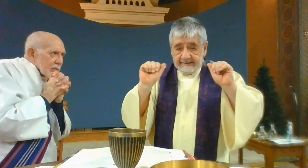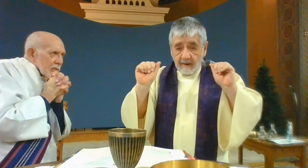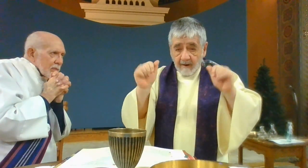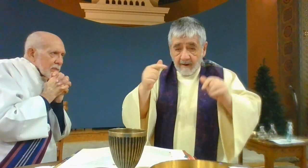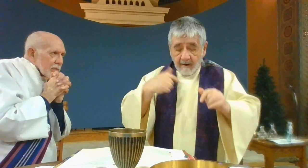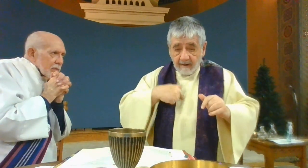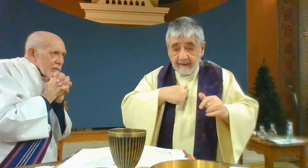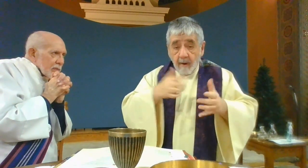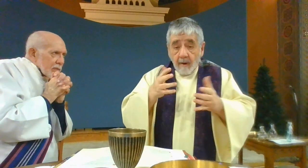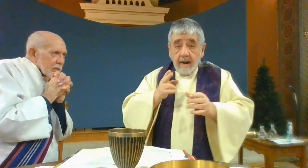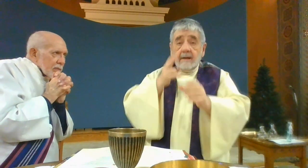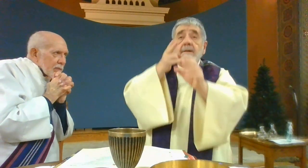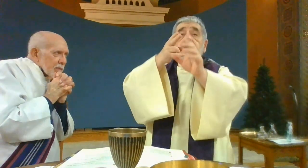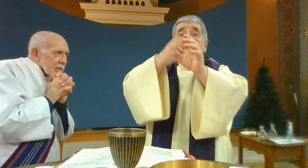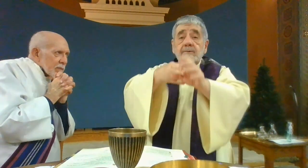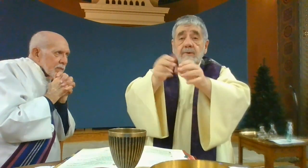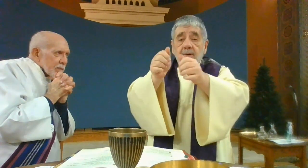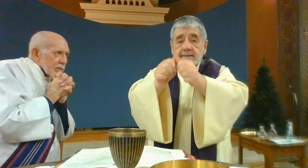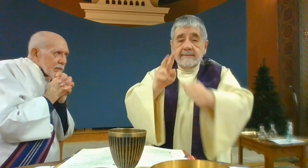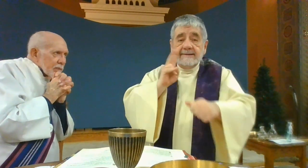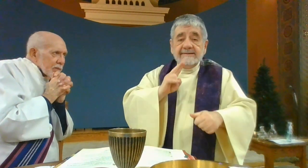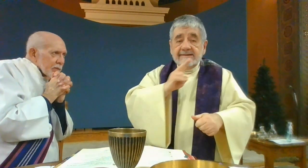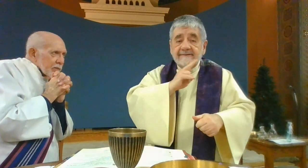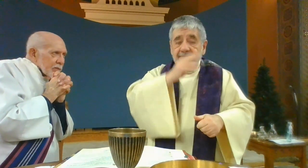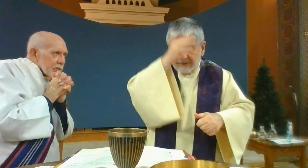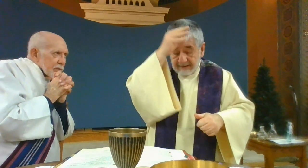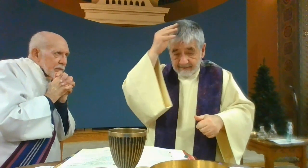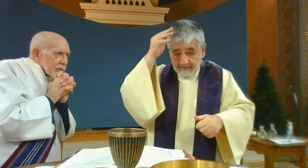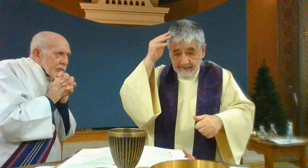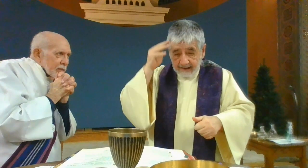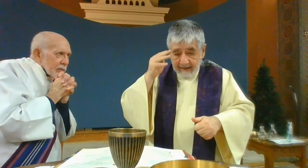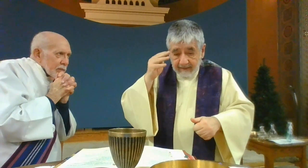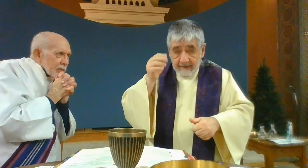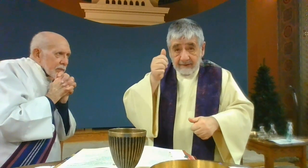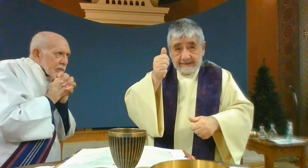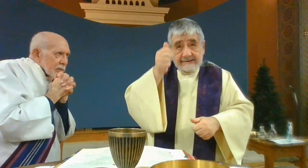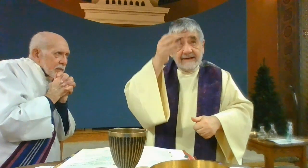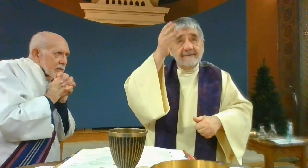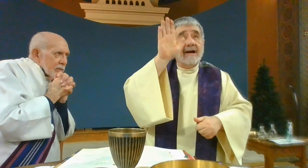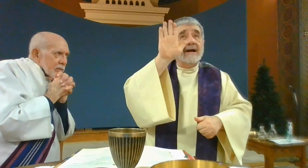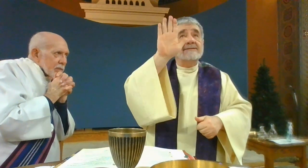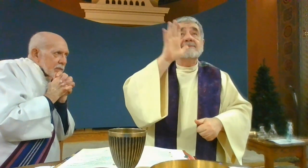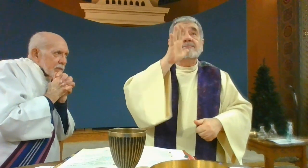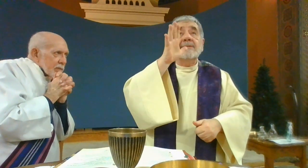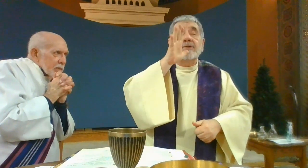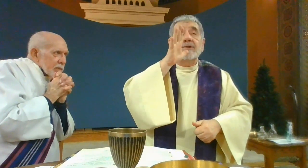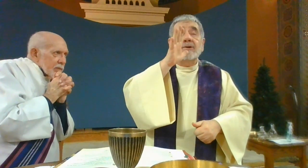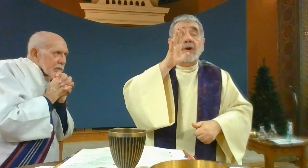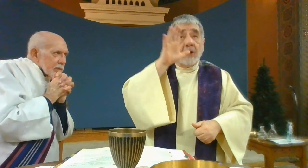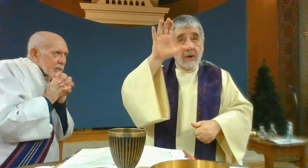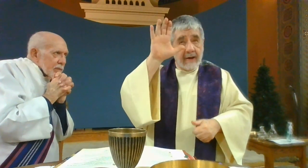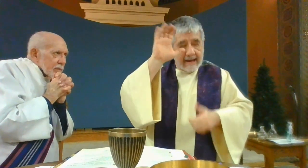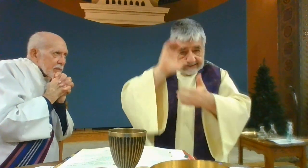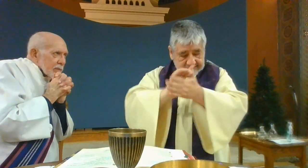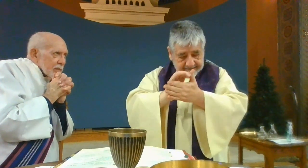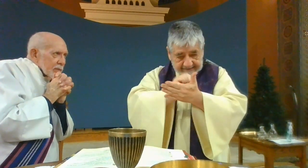have mercy on us all we pray that with the blessed Virgin Mary with Joseph